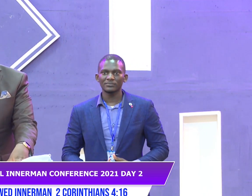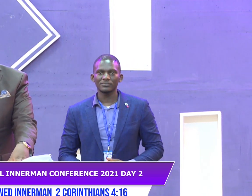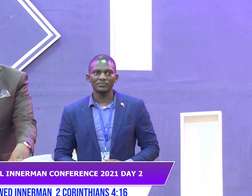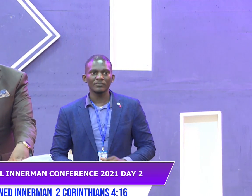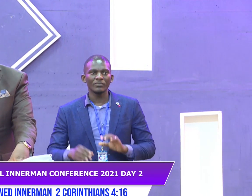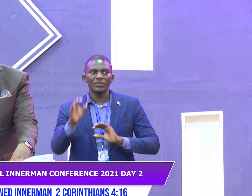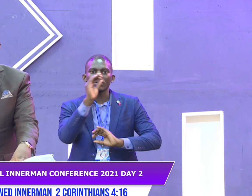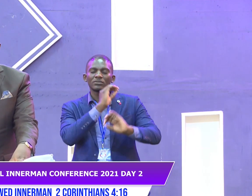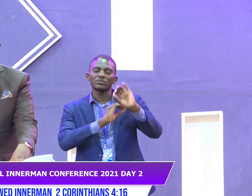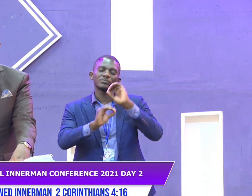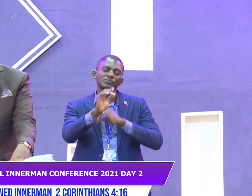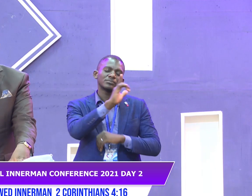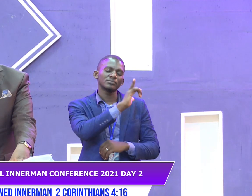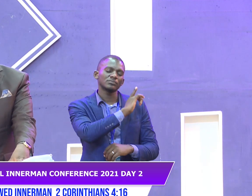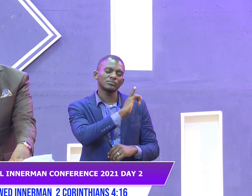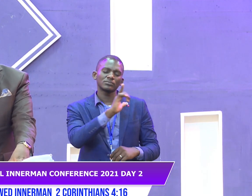I mukama